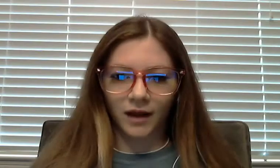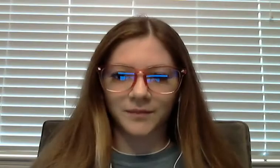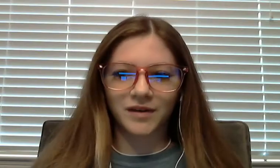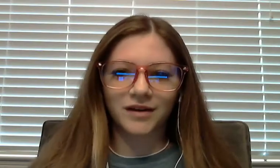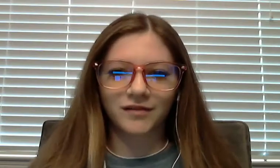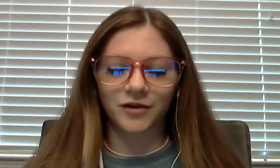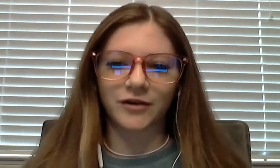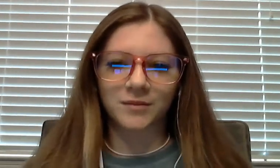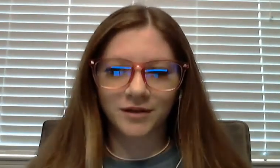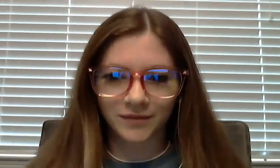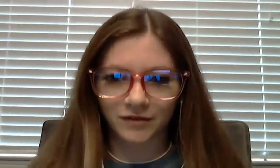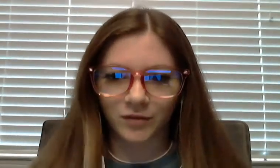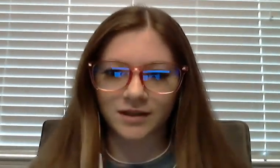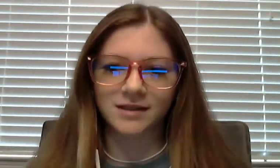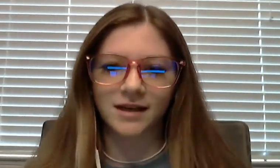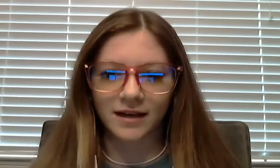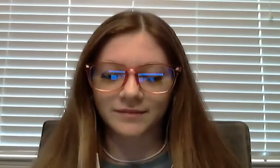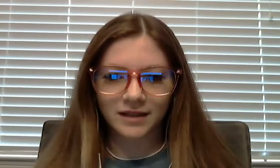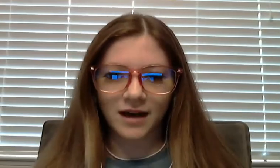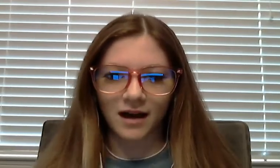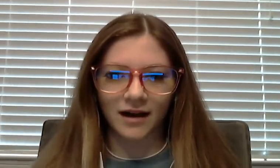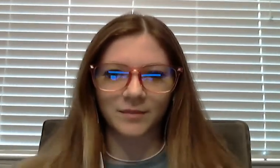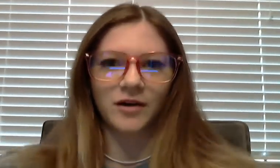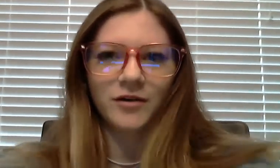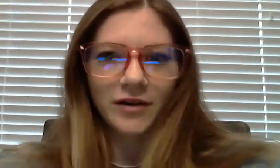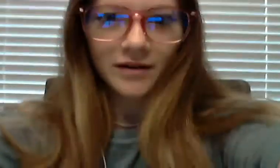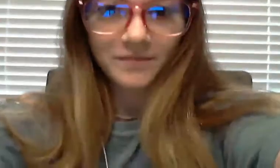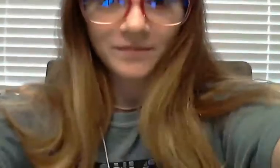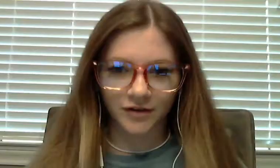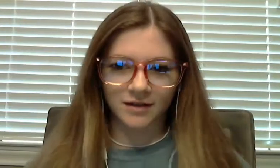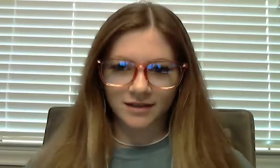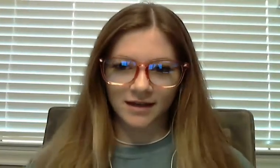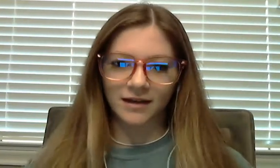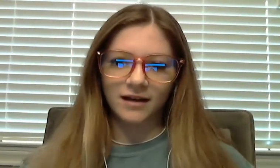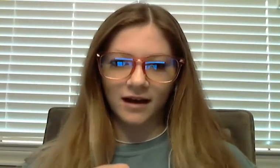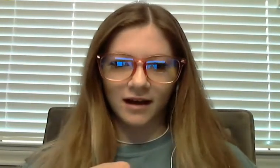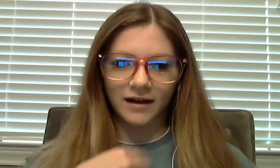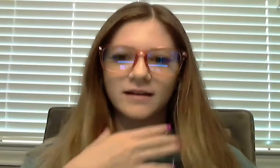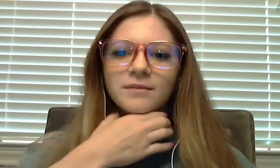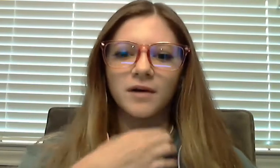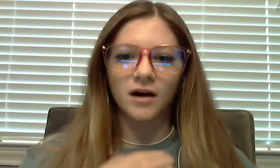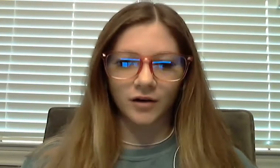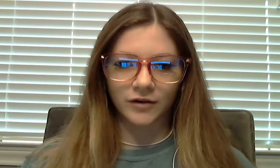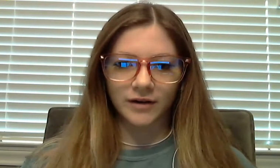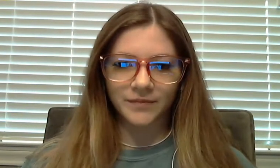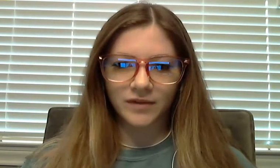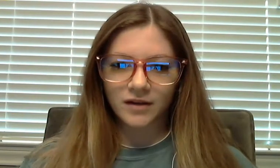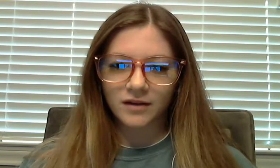Okay, for grammar, if you want to say I am hungry, you're going to say I hungry. We